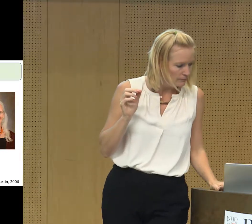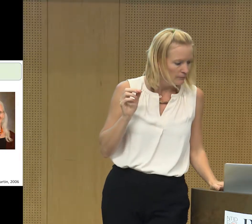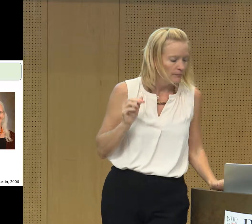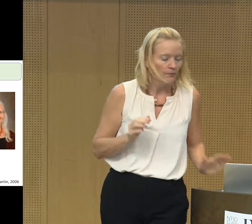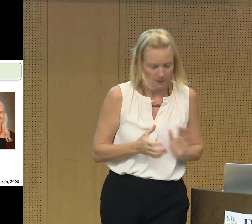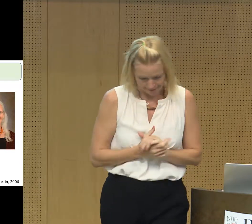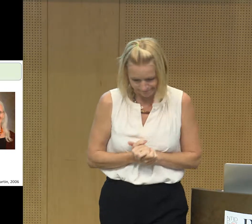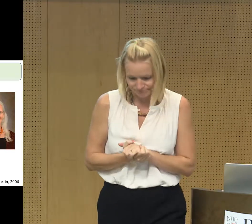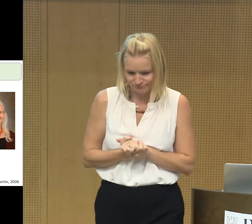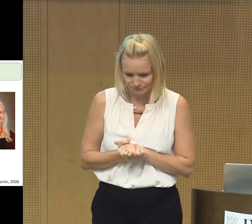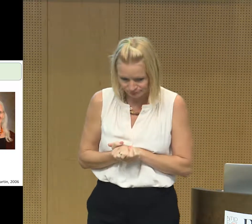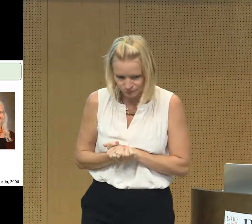them.